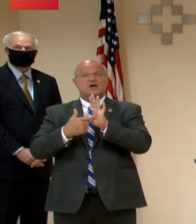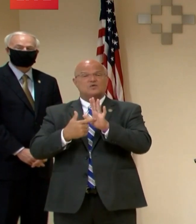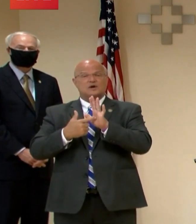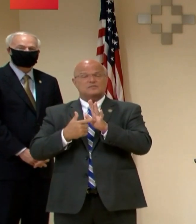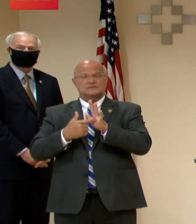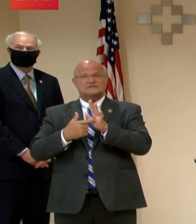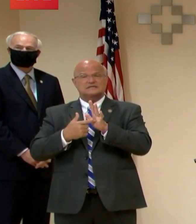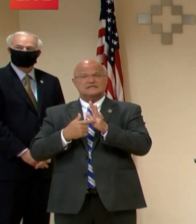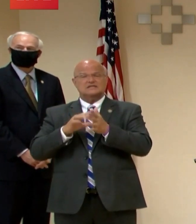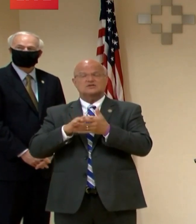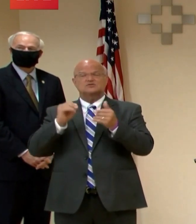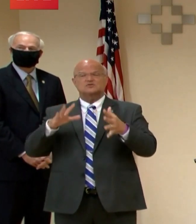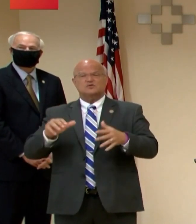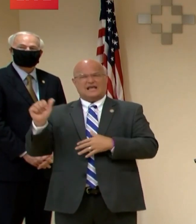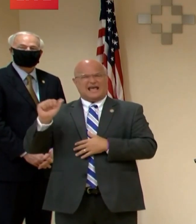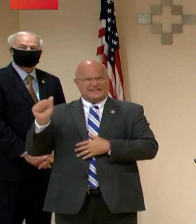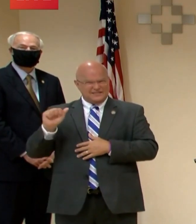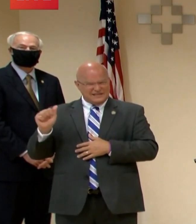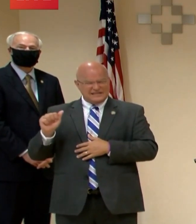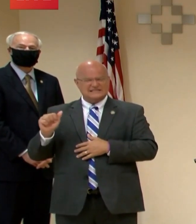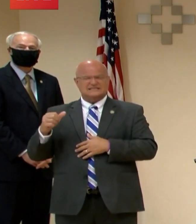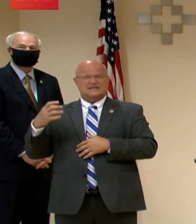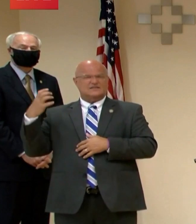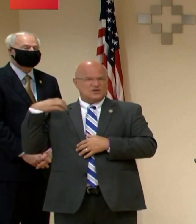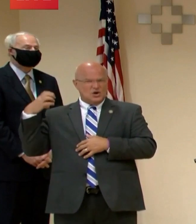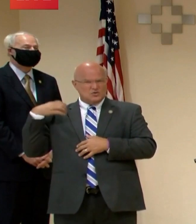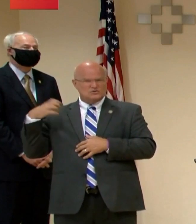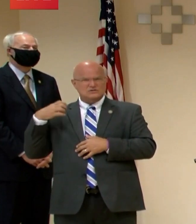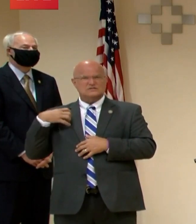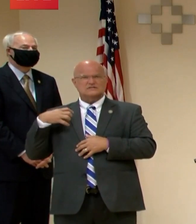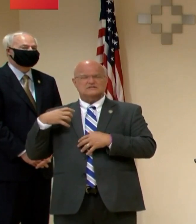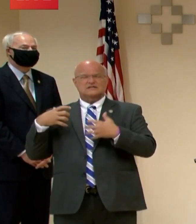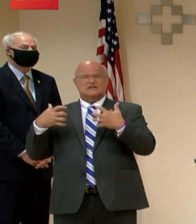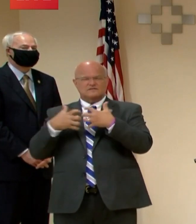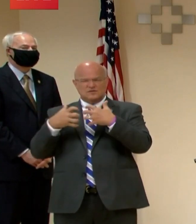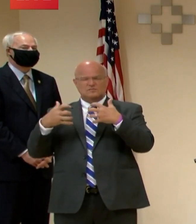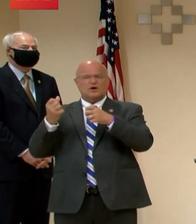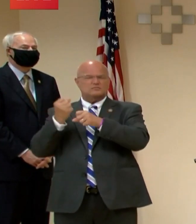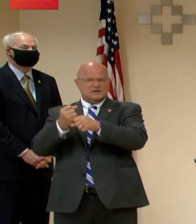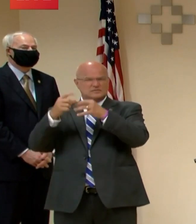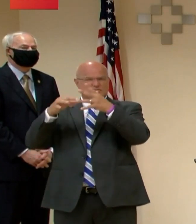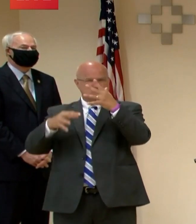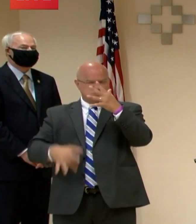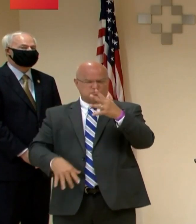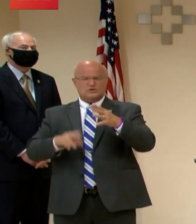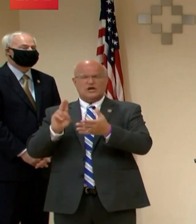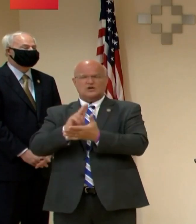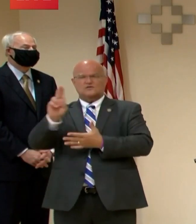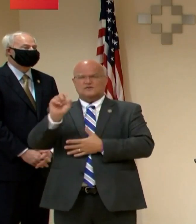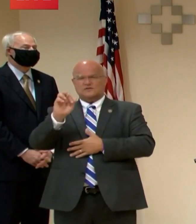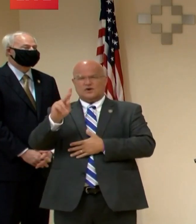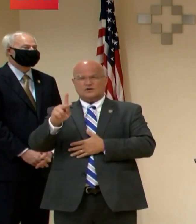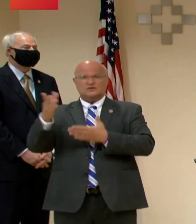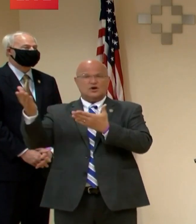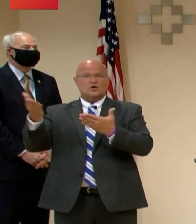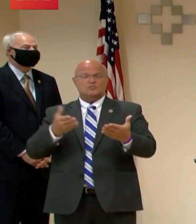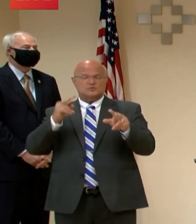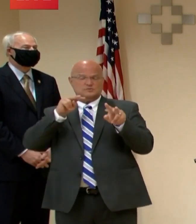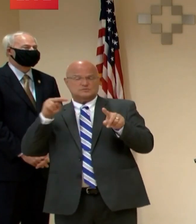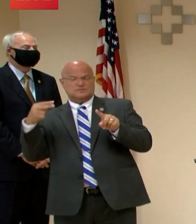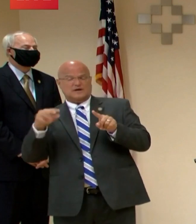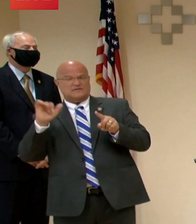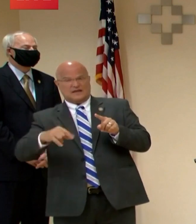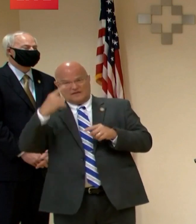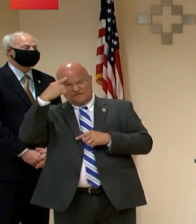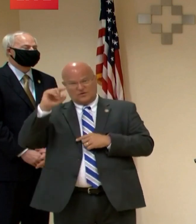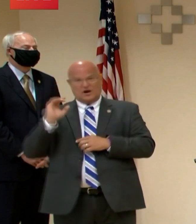the student athletes and the student body and the coaches and the folks at the University of Arkansas. Brings a perspective from that